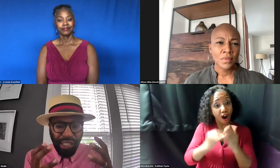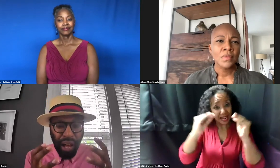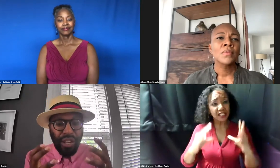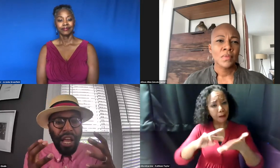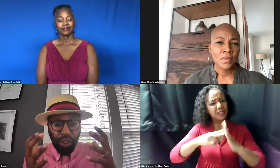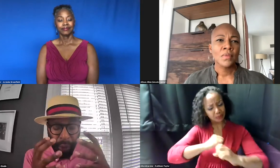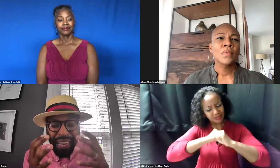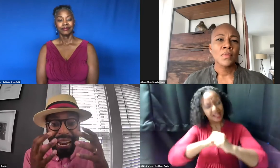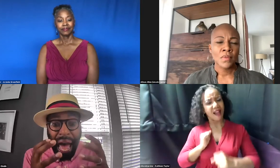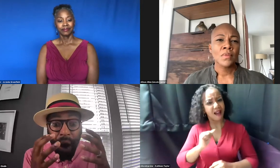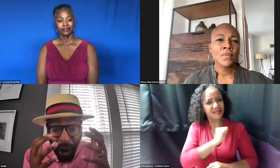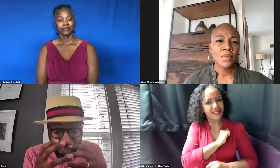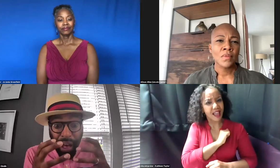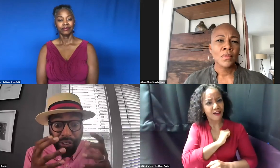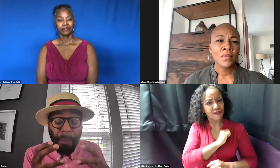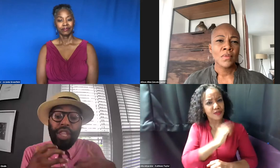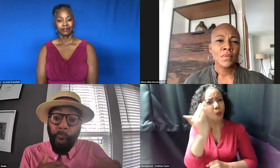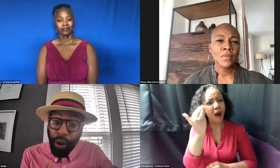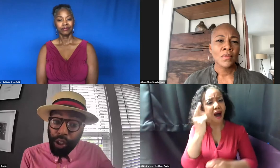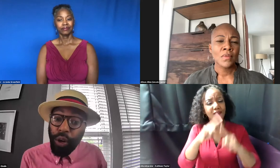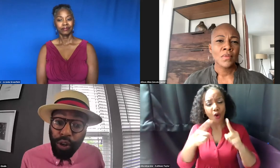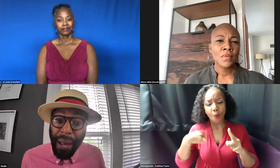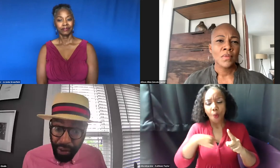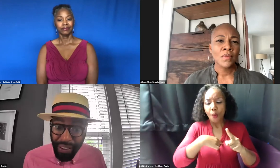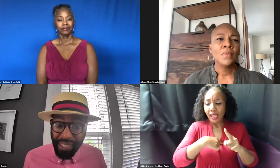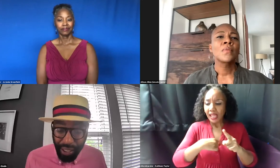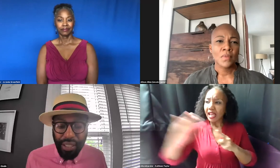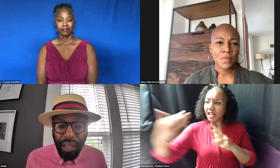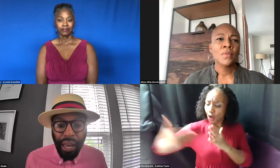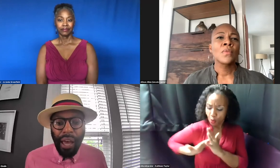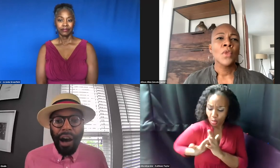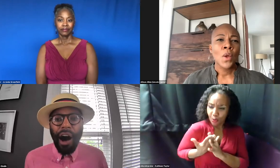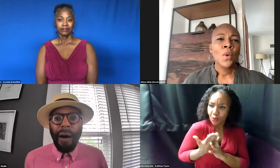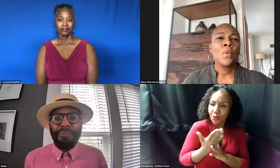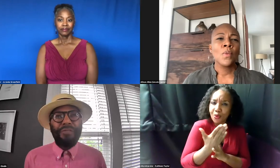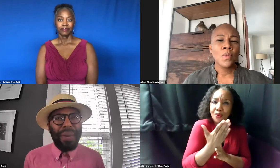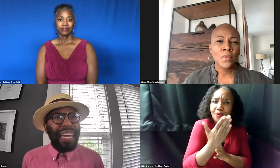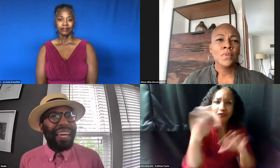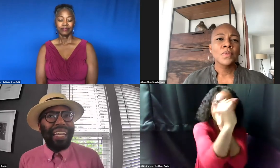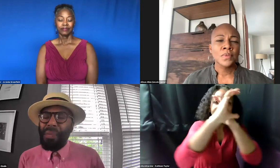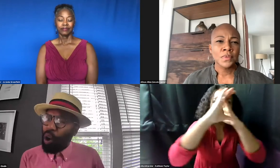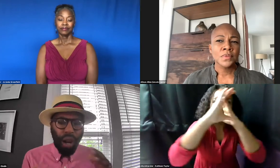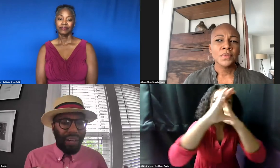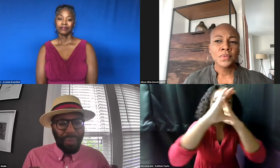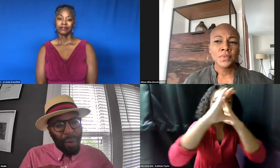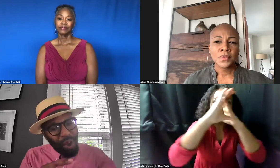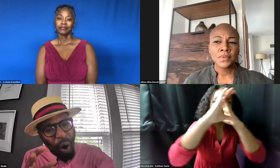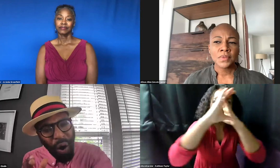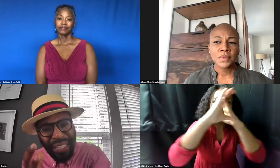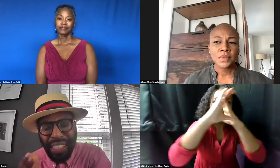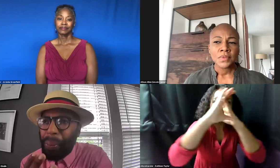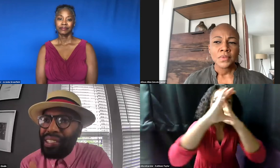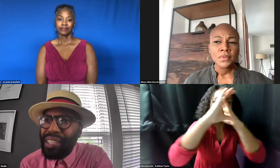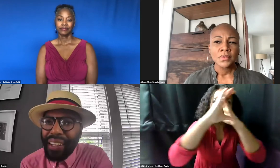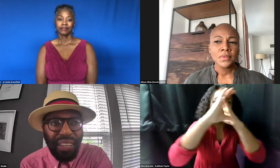protect ourselves so that we can allow ourselves to be the portals to a new dimension of existence. And for me, it's about all of us. We